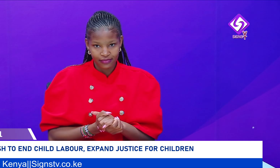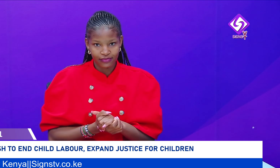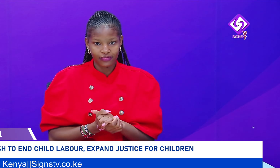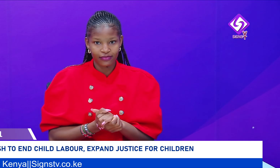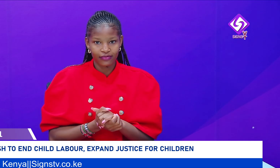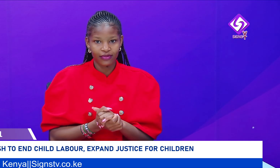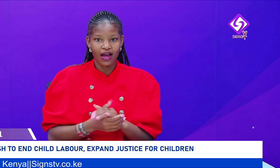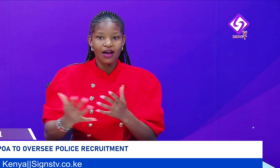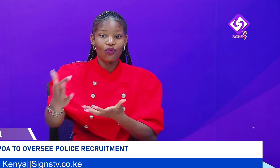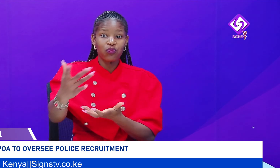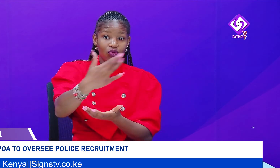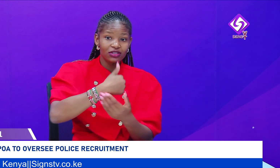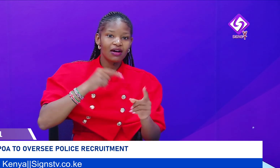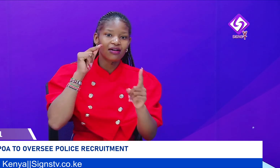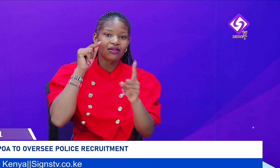and fair.